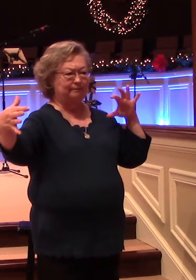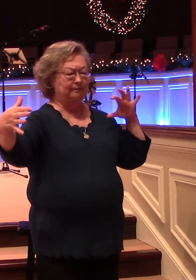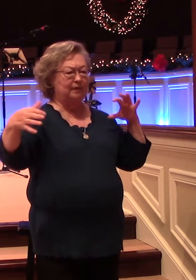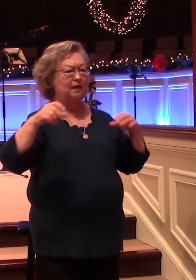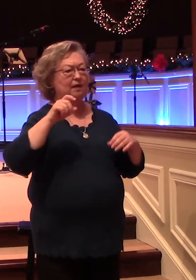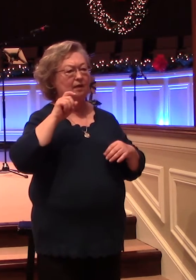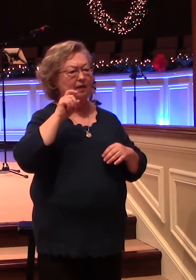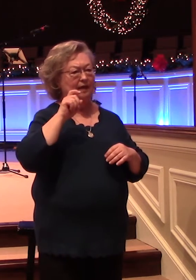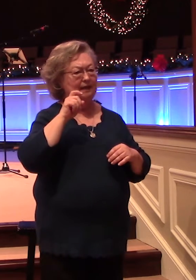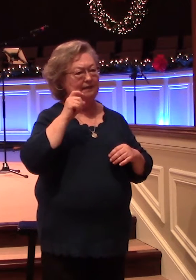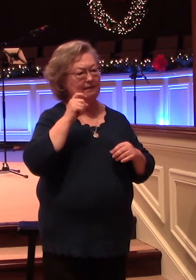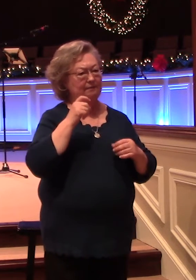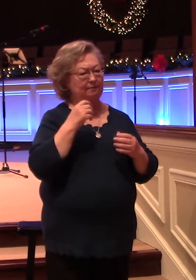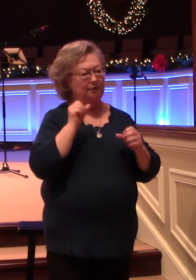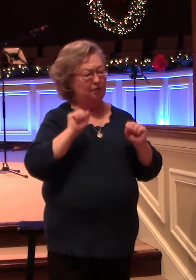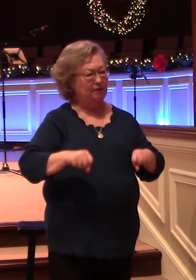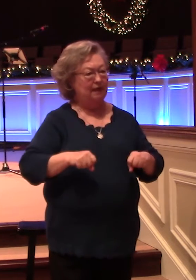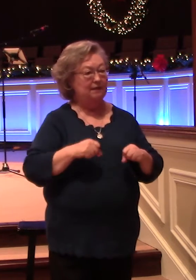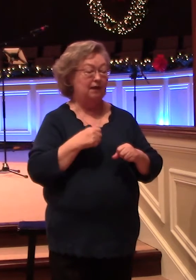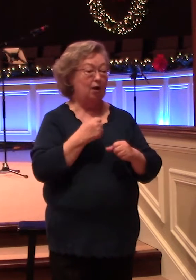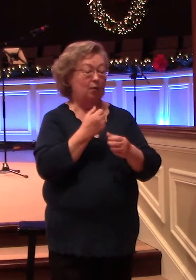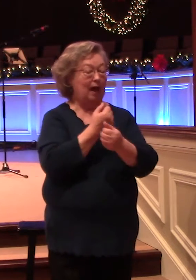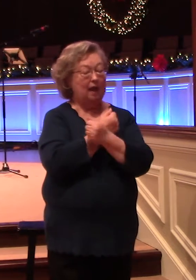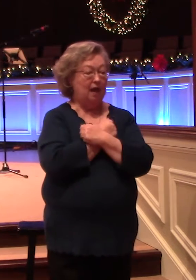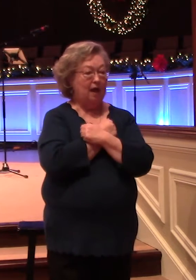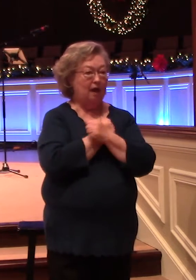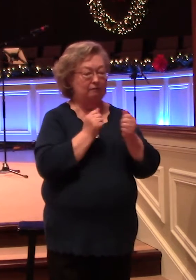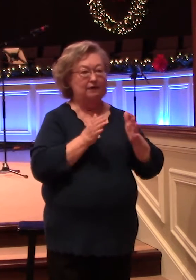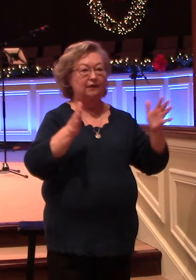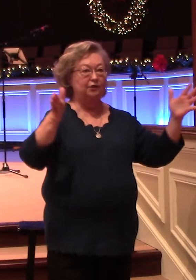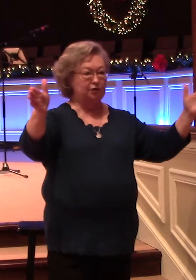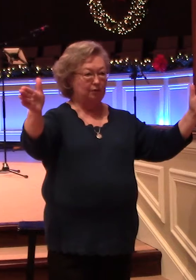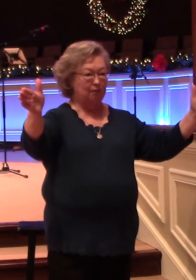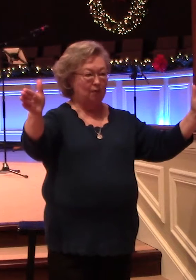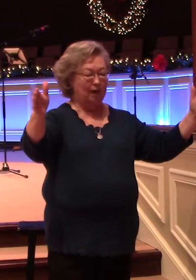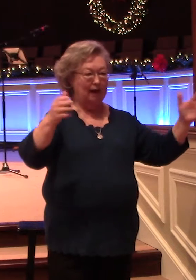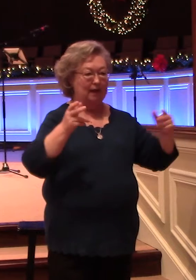hard to love that knucklehead sitting next to you, right?